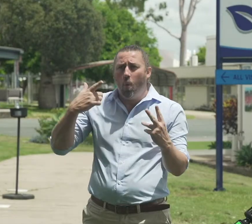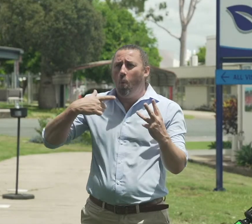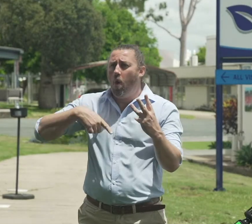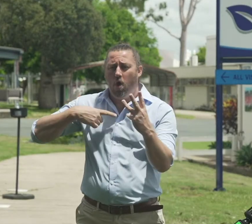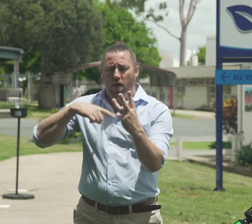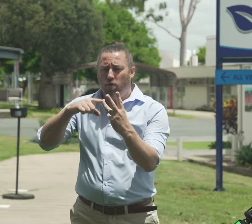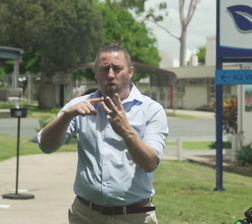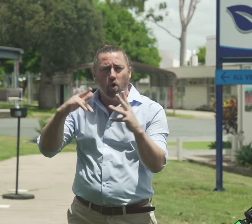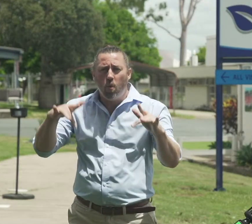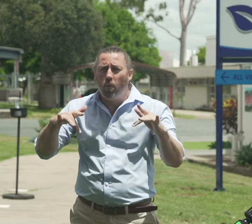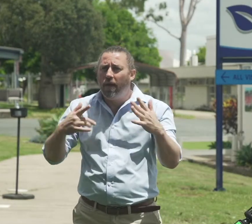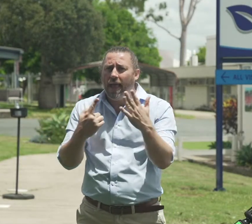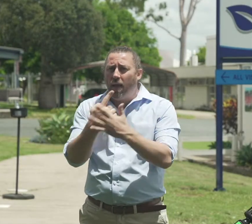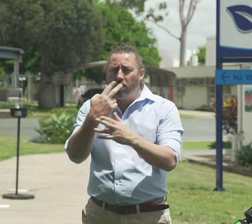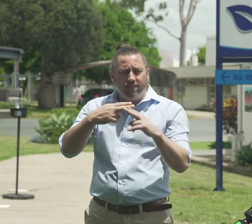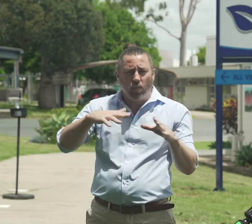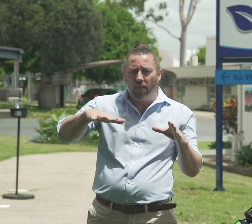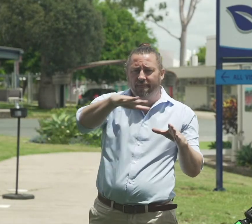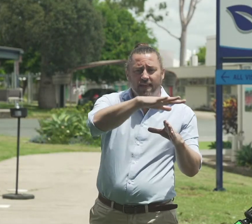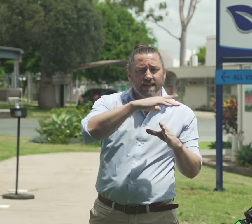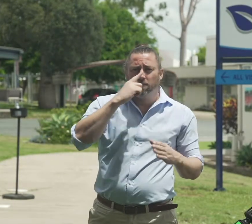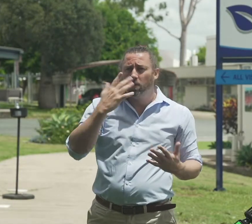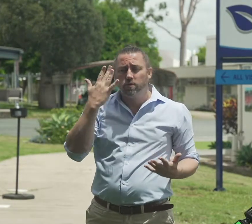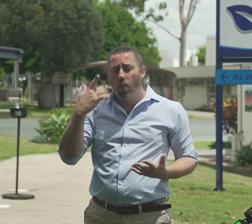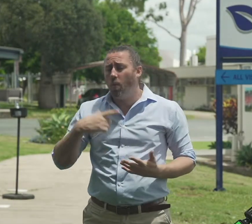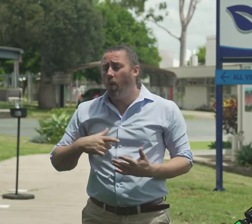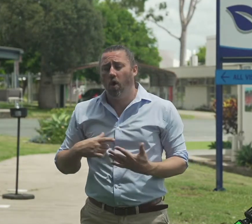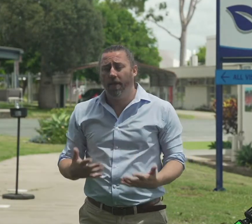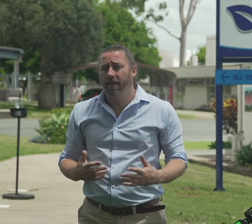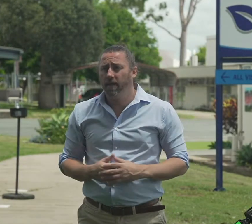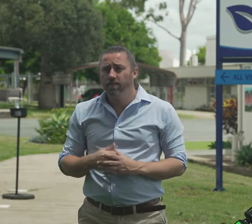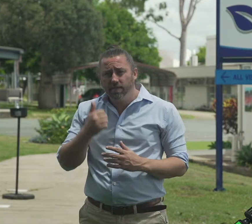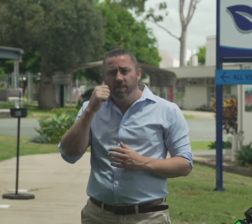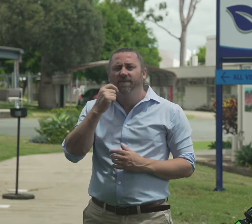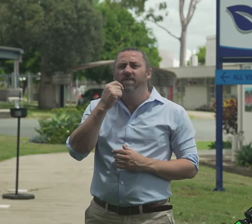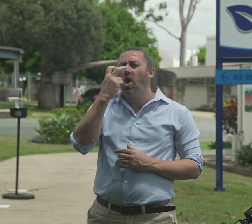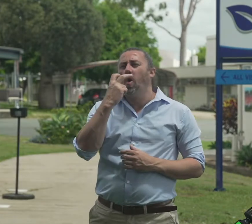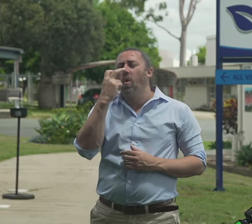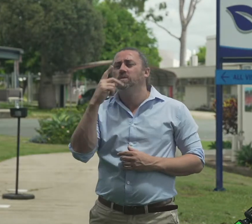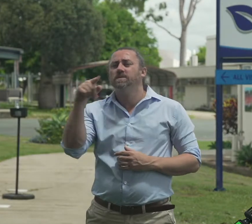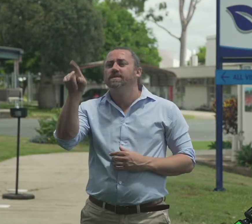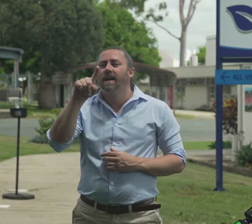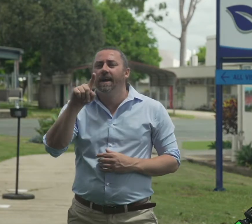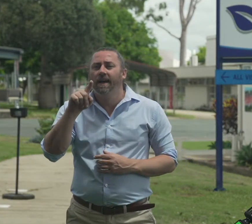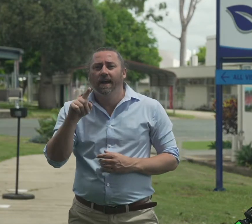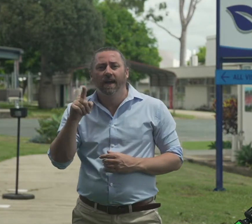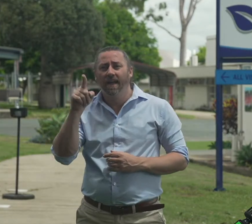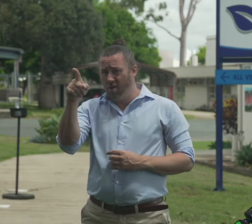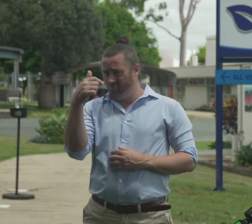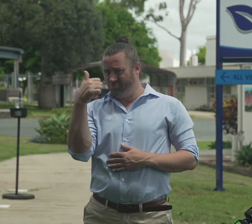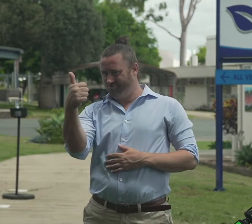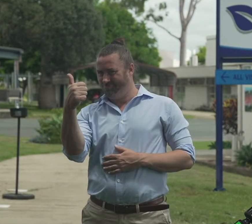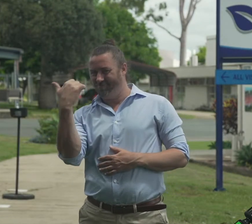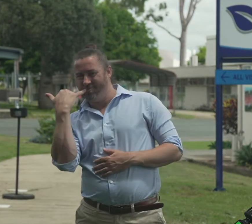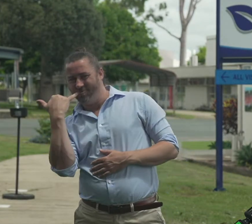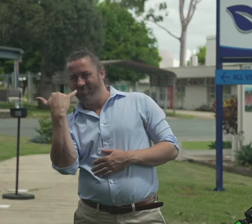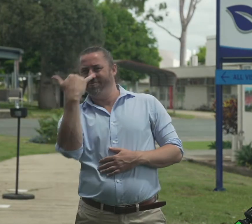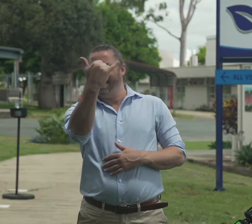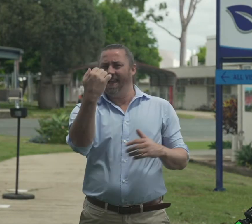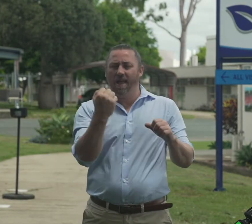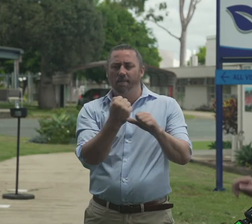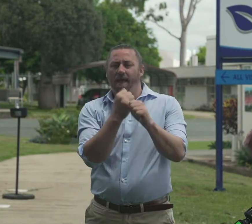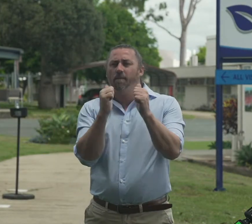booster. I hear stories about elderly people who have dutifully made their appointment with their